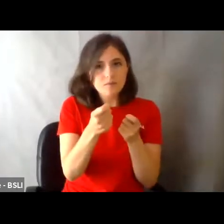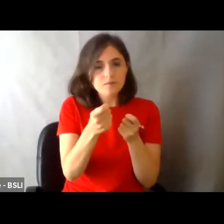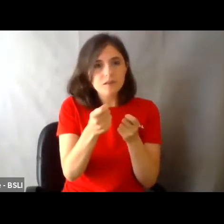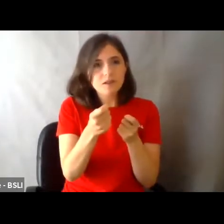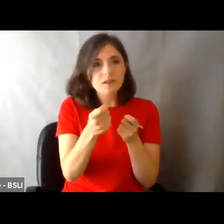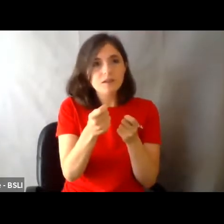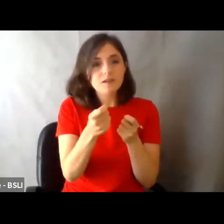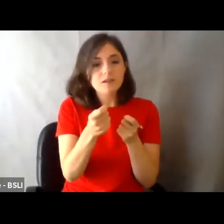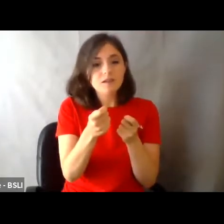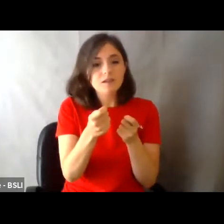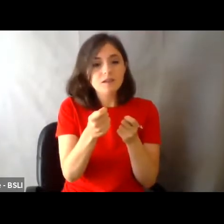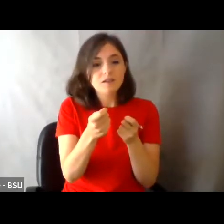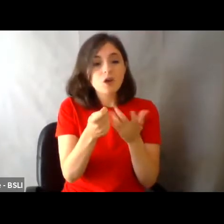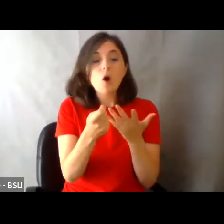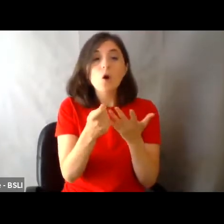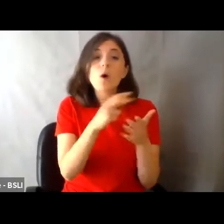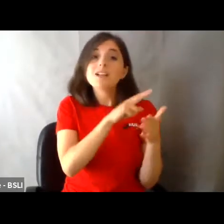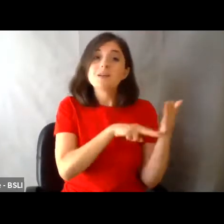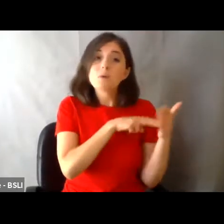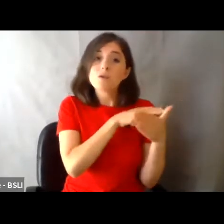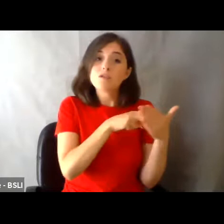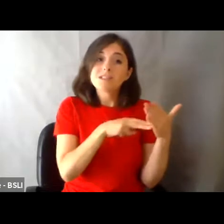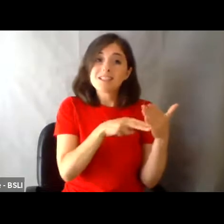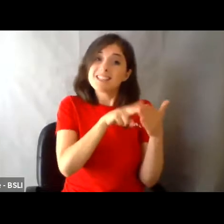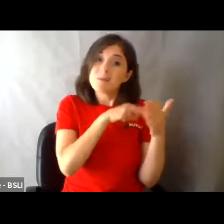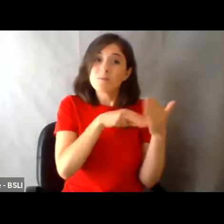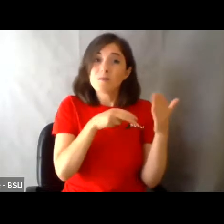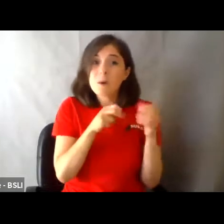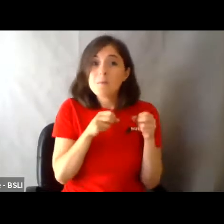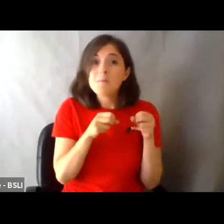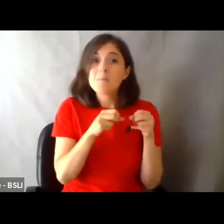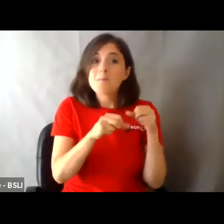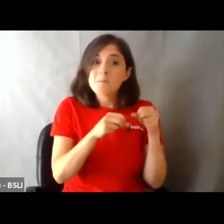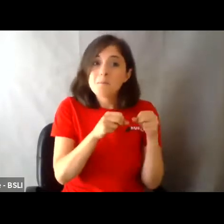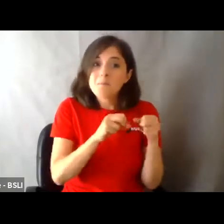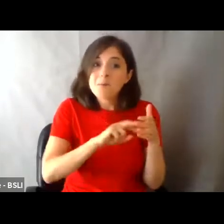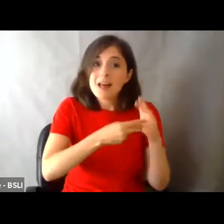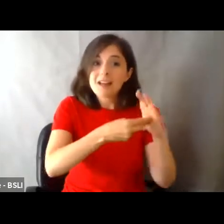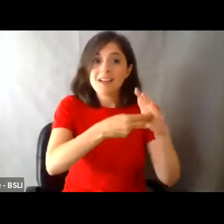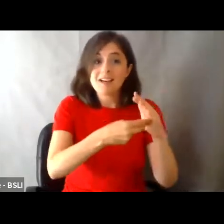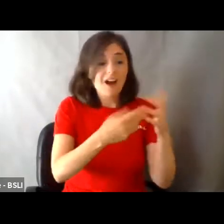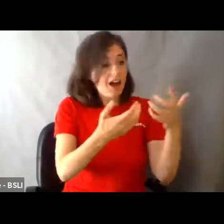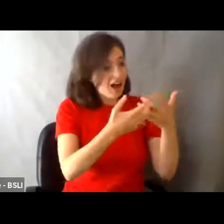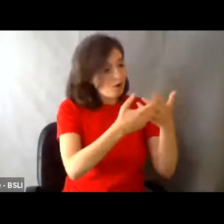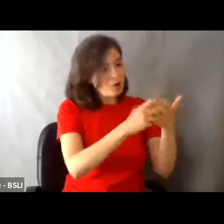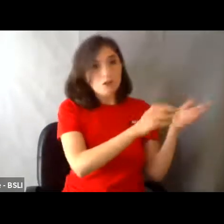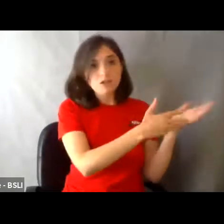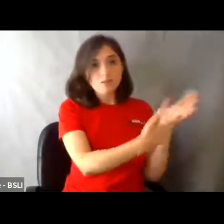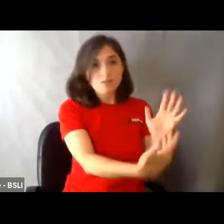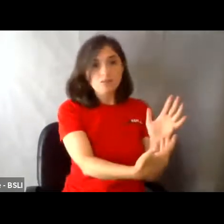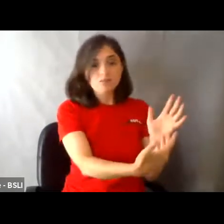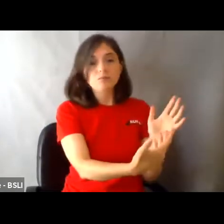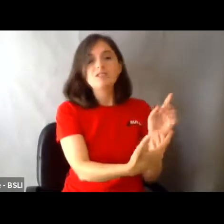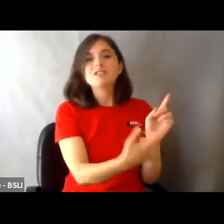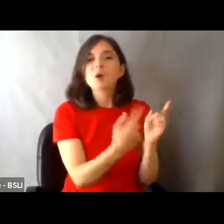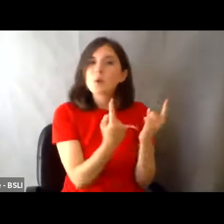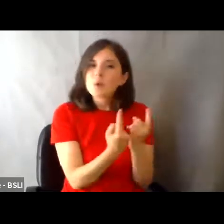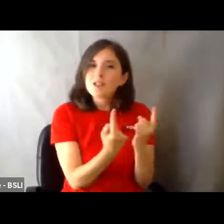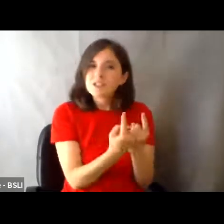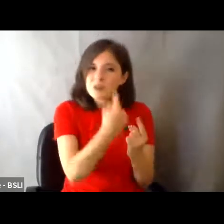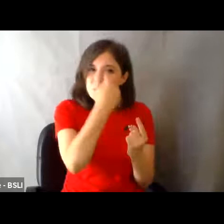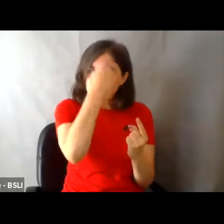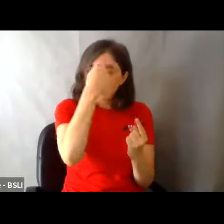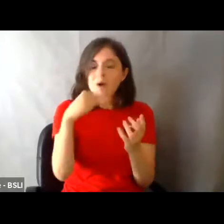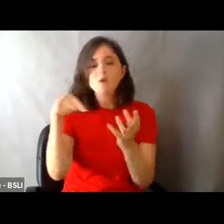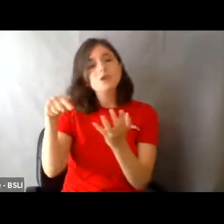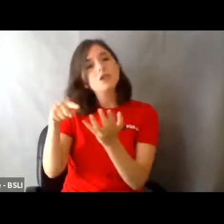of democracy and of democratic planning in governing how these services would work. Because again, you know, another issue with universal basic